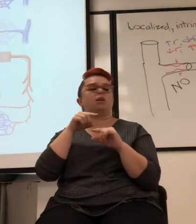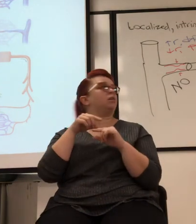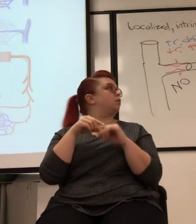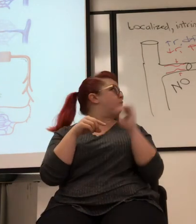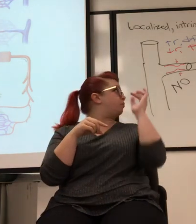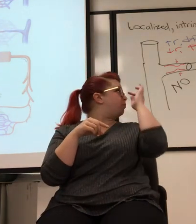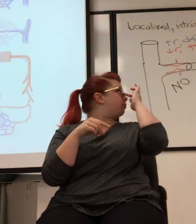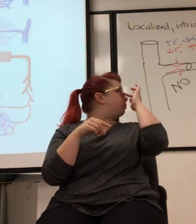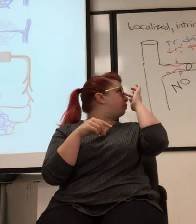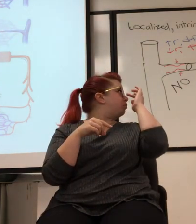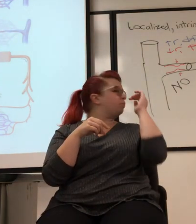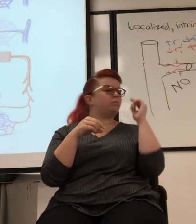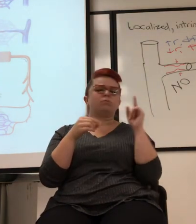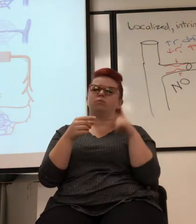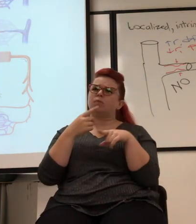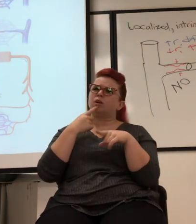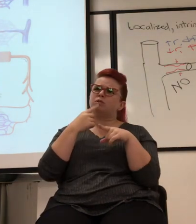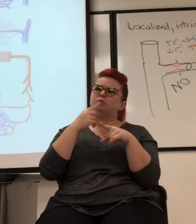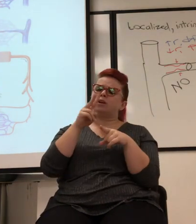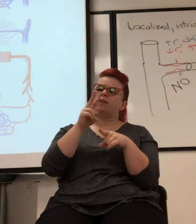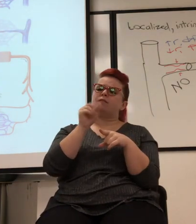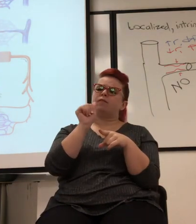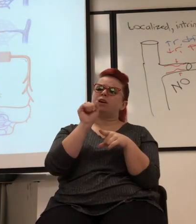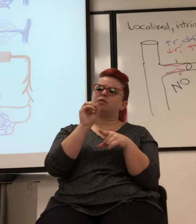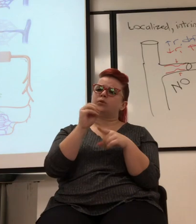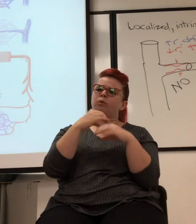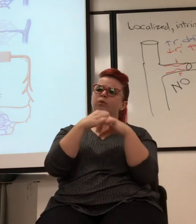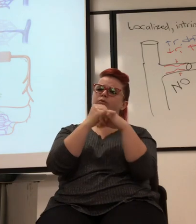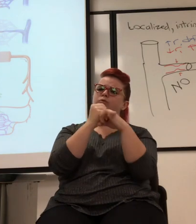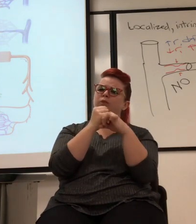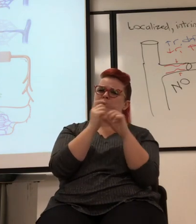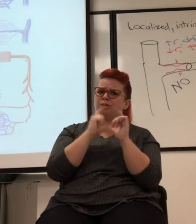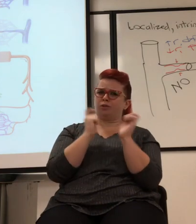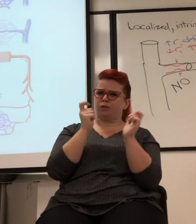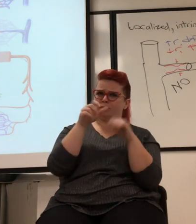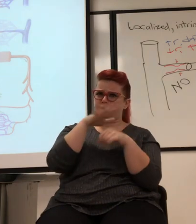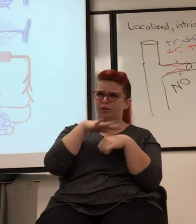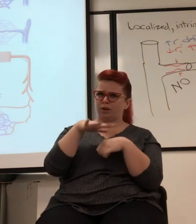So I'll just kind of draw. Vasoconstrict large areas? Yeah.